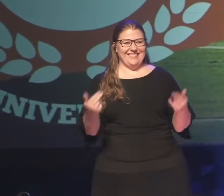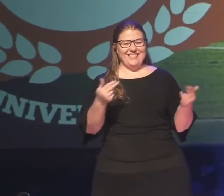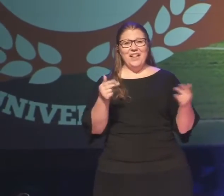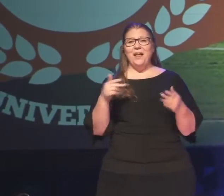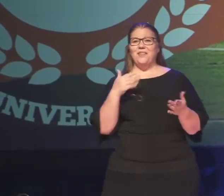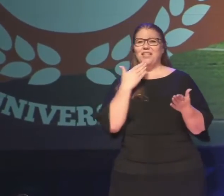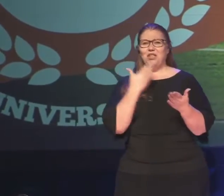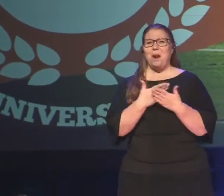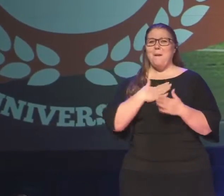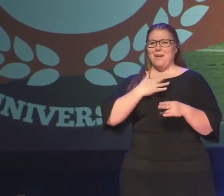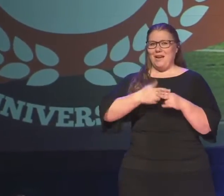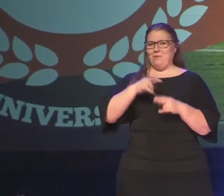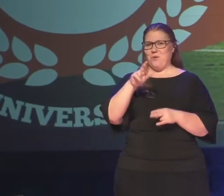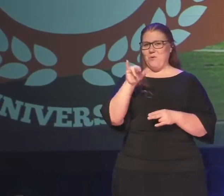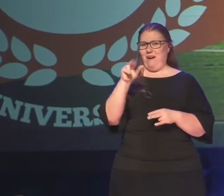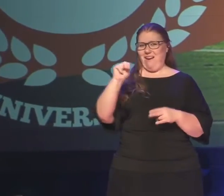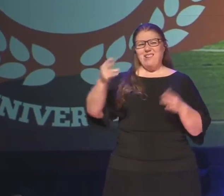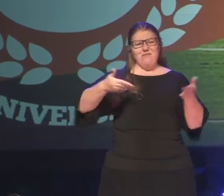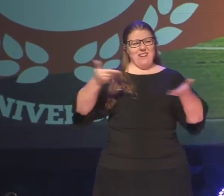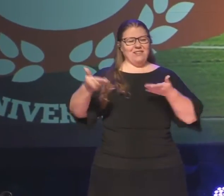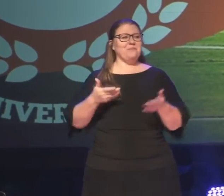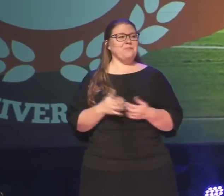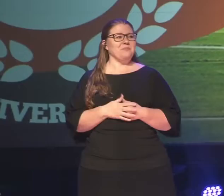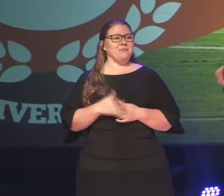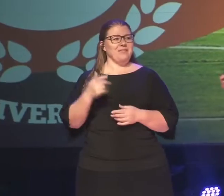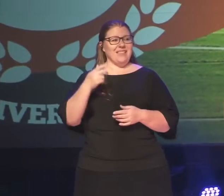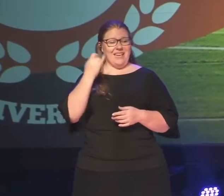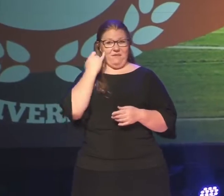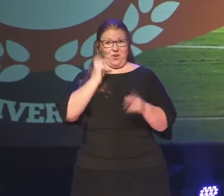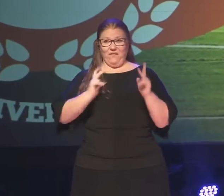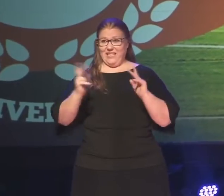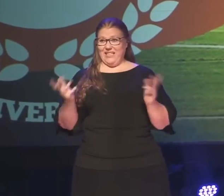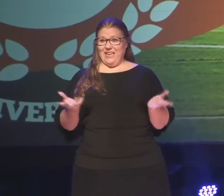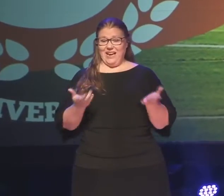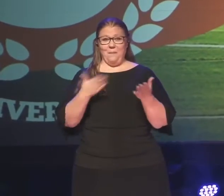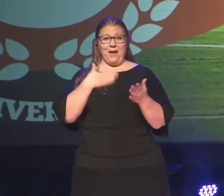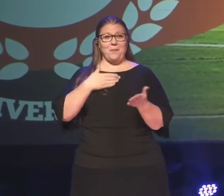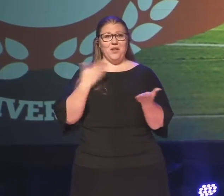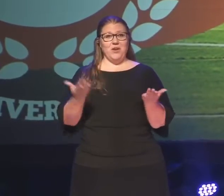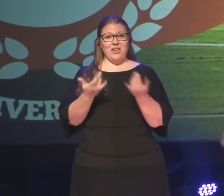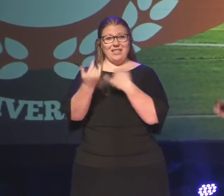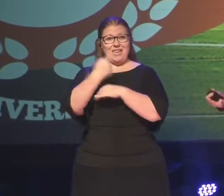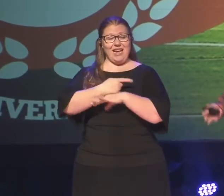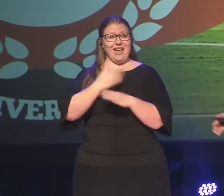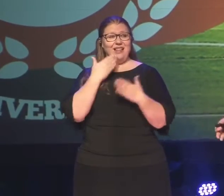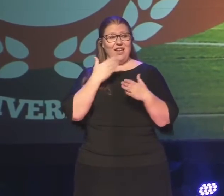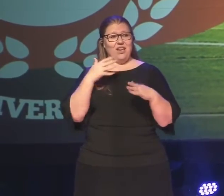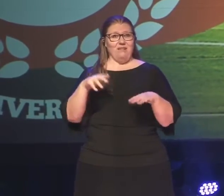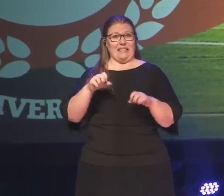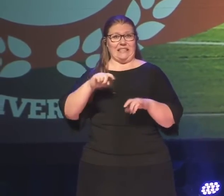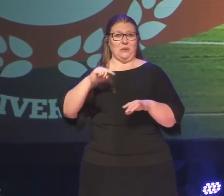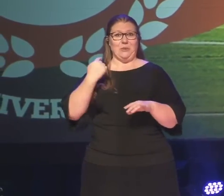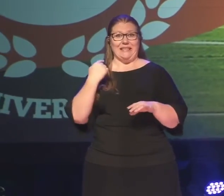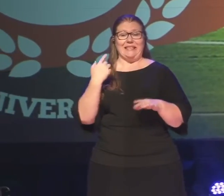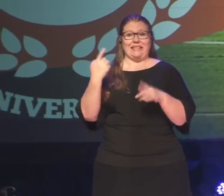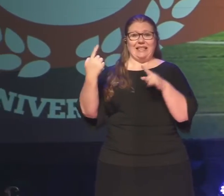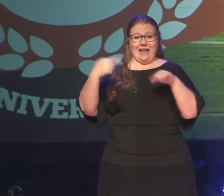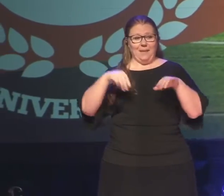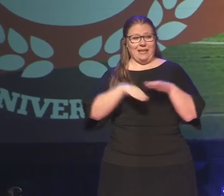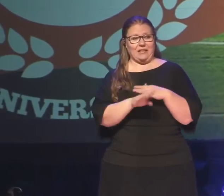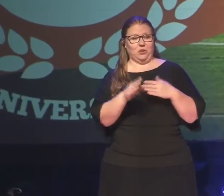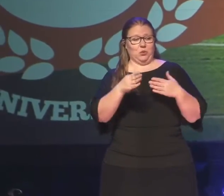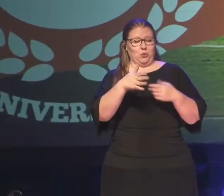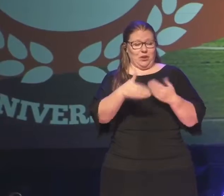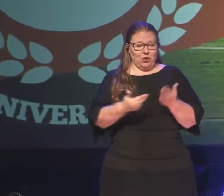Hey, welcome. My name is Ryan. If you're a guest this morning, I am so glad that you're here today. Thank you for taking the risk and coming into a